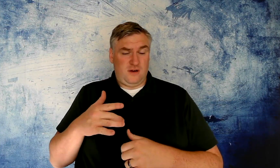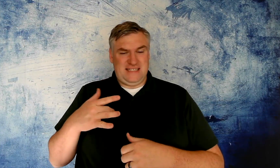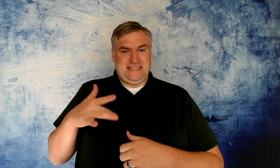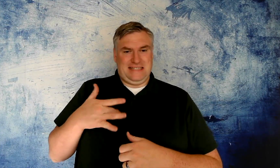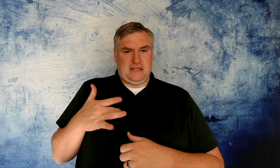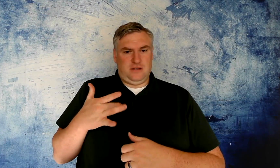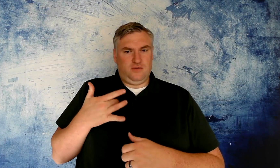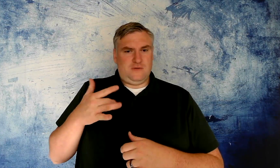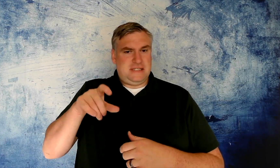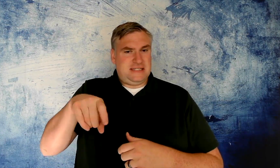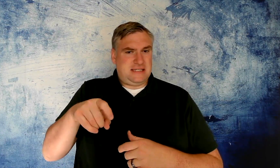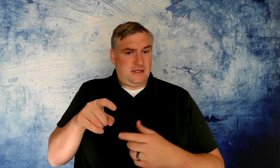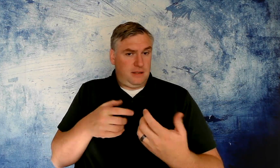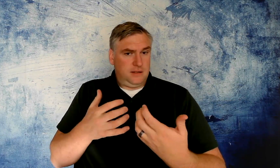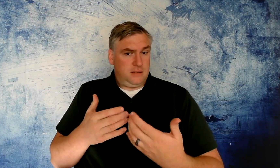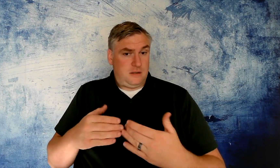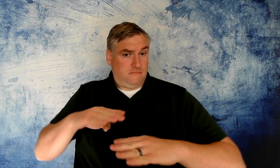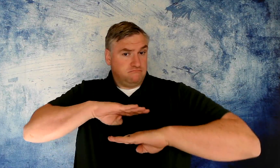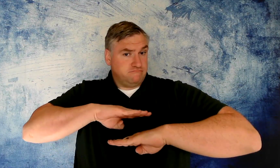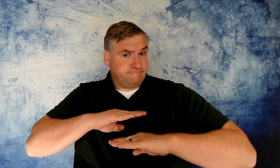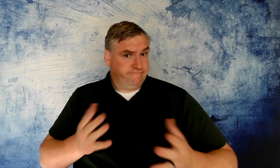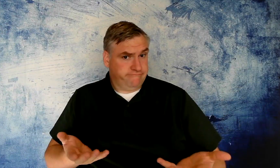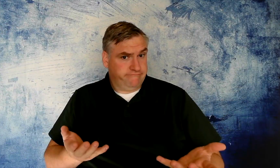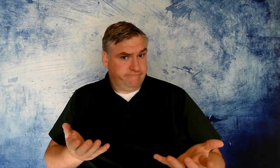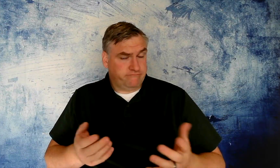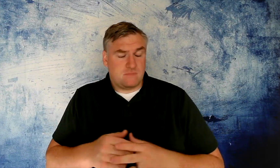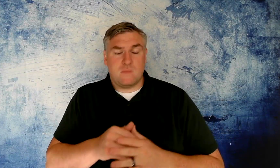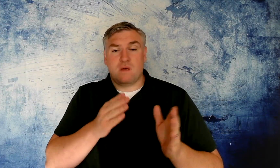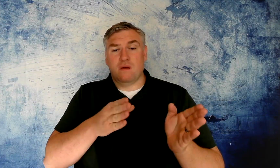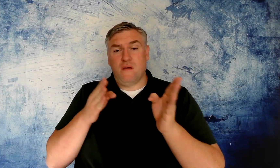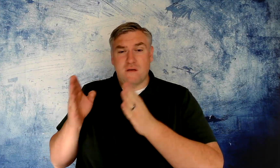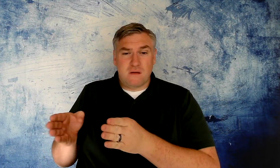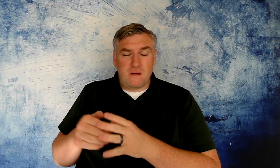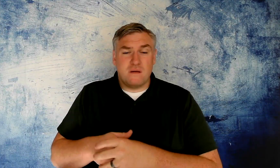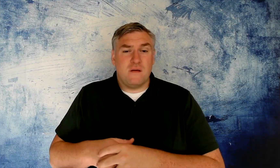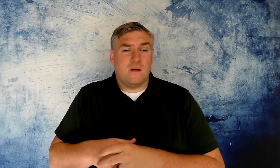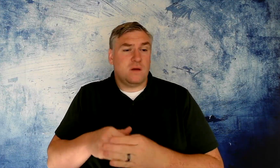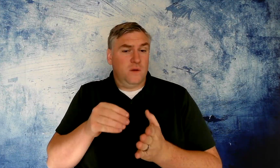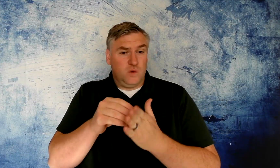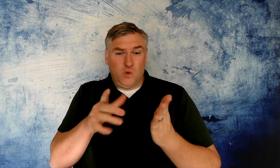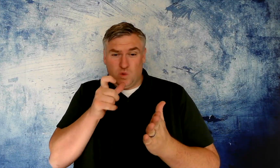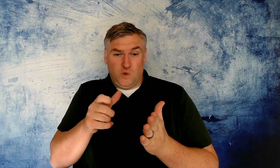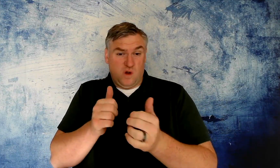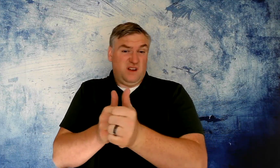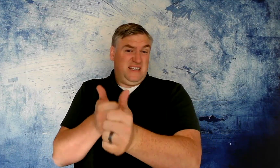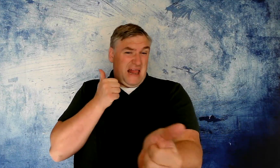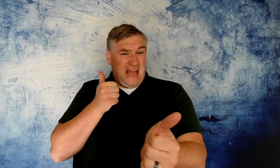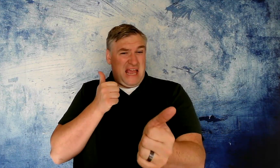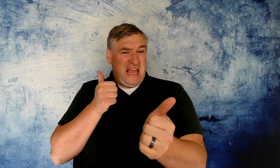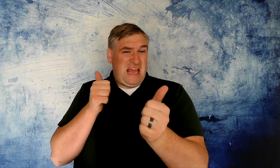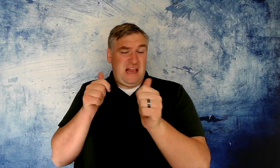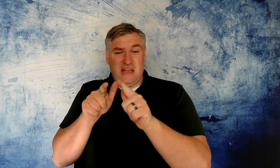How are their sensory needs met in our classroom? Students who are